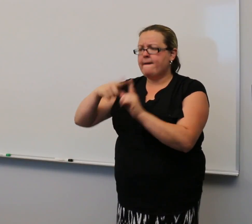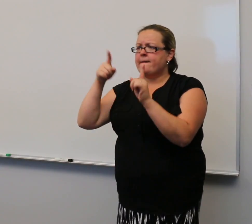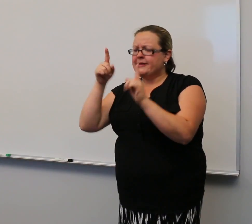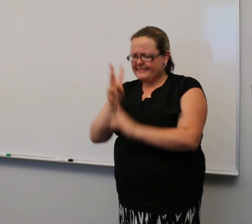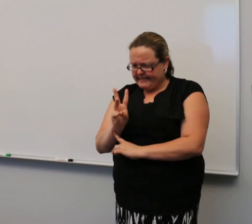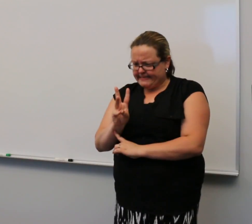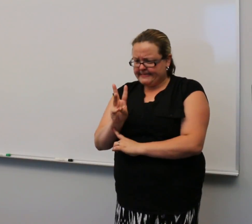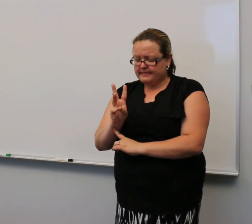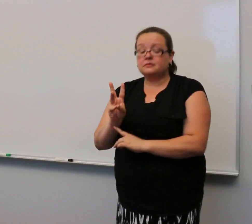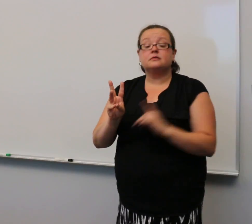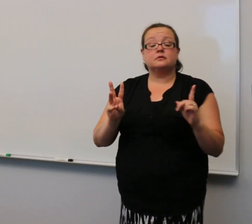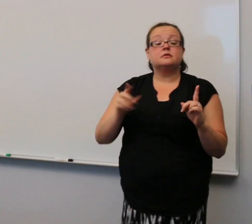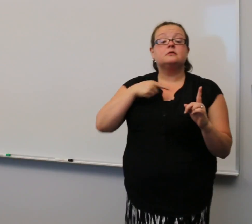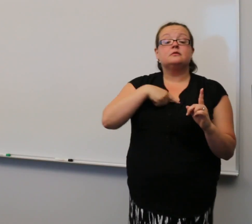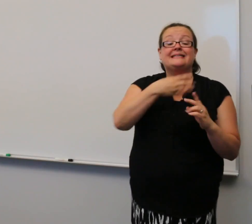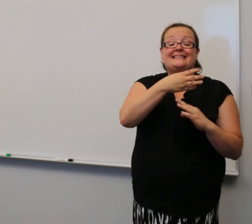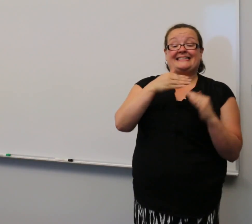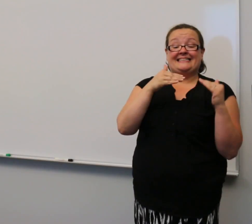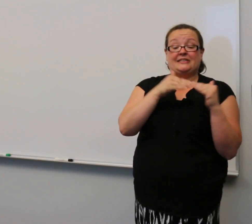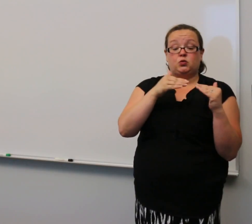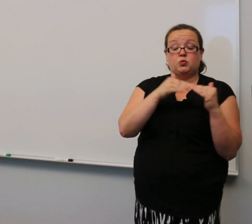4 plus 6 is 10.